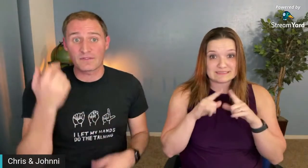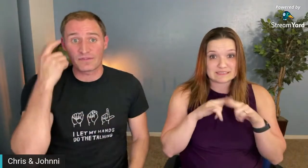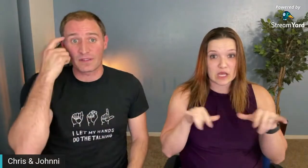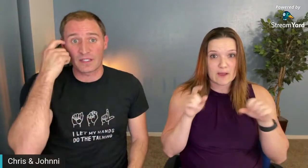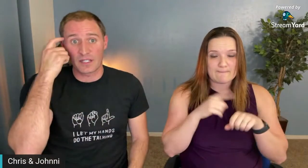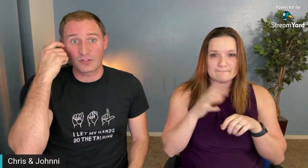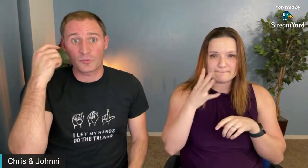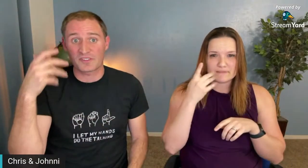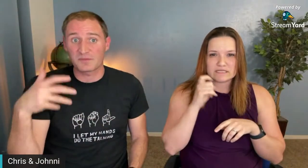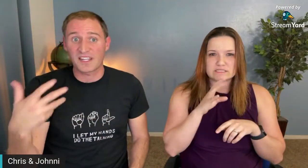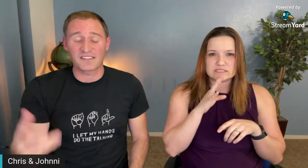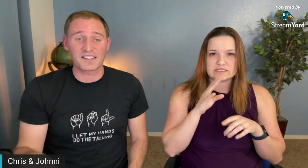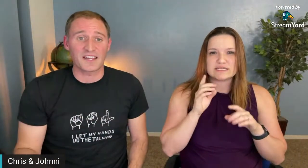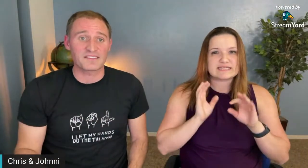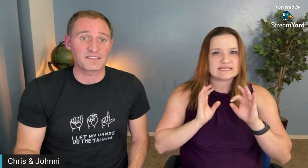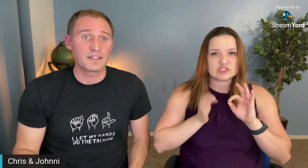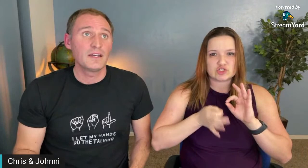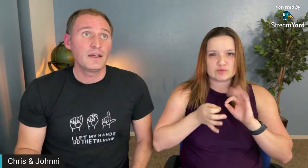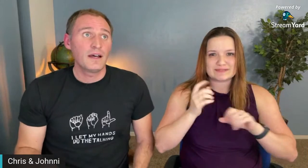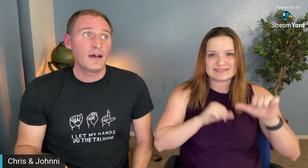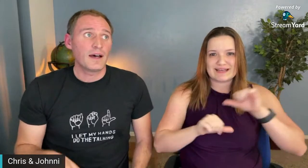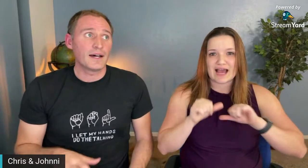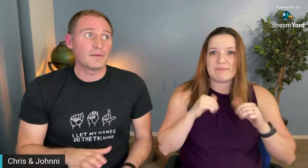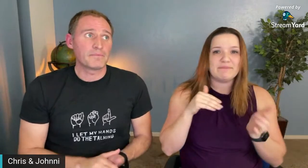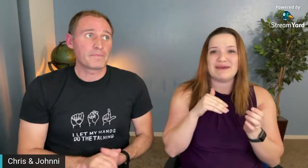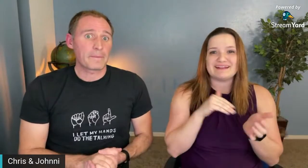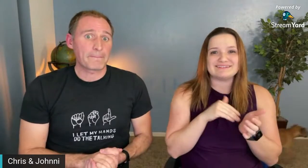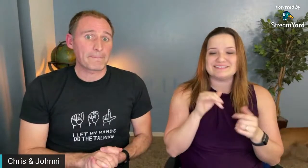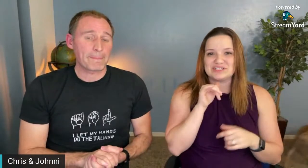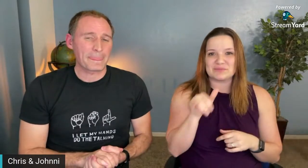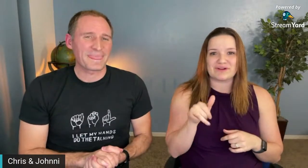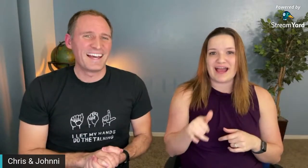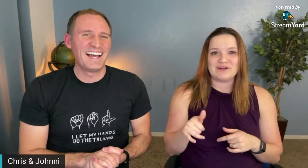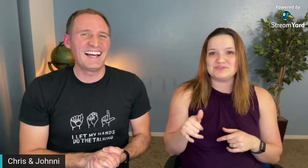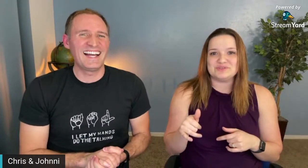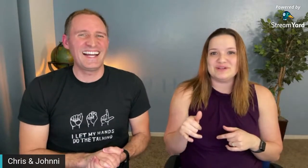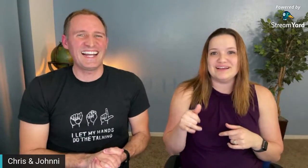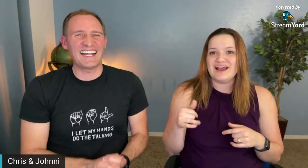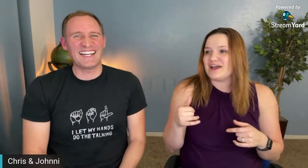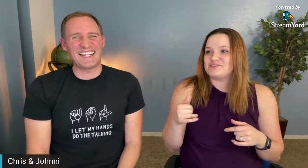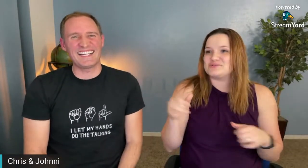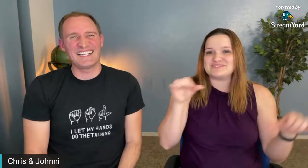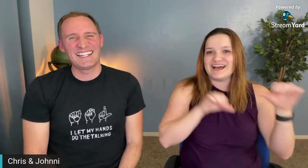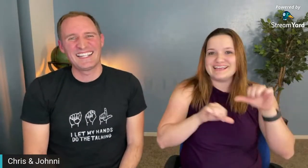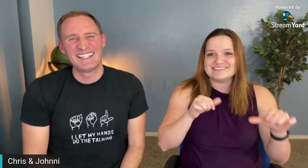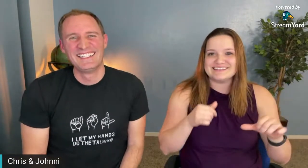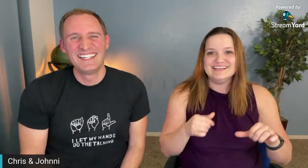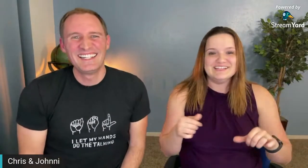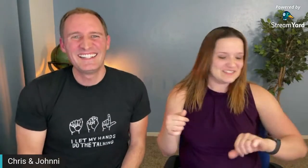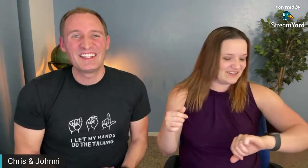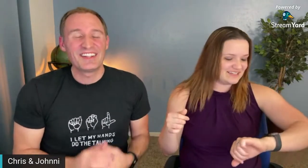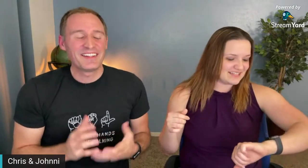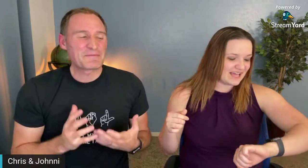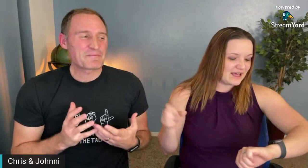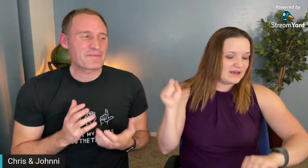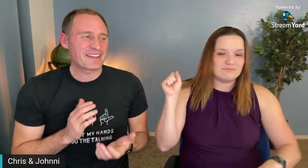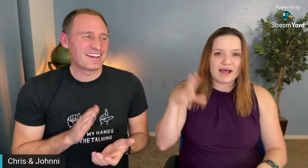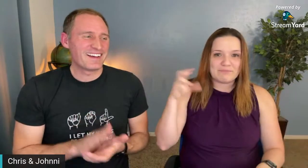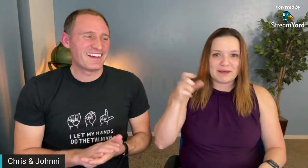of interpret some science classes. I'm a medical interpreter. I don't do science. So he's like, blah, blah,